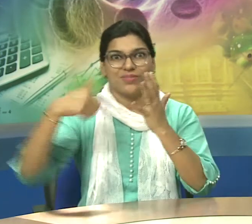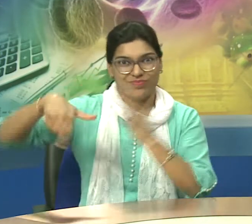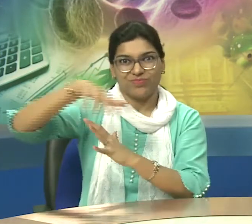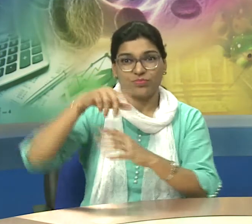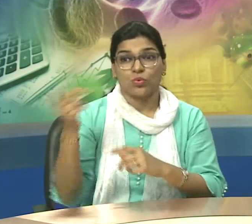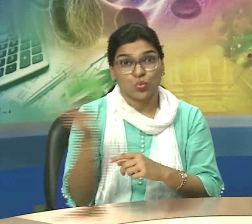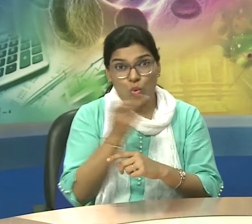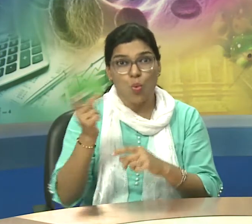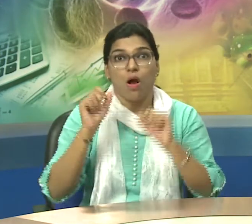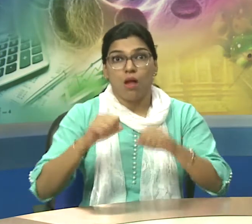international